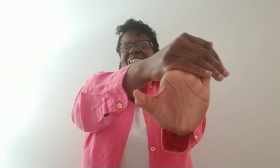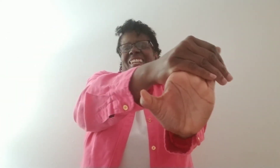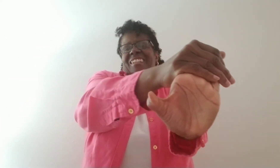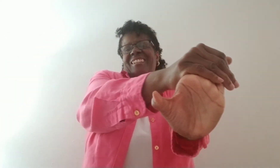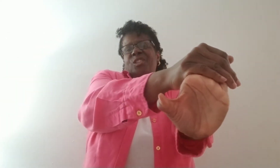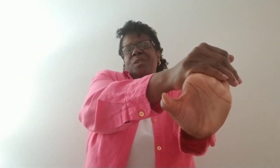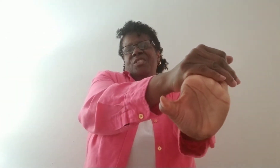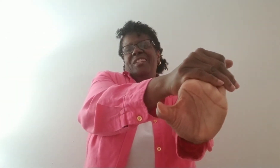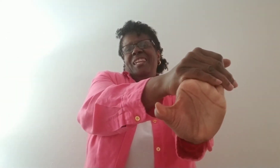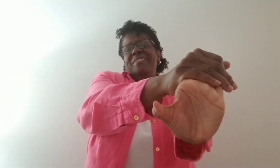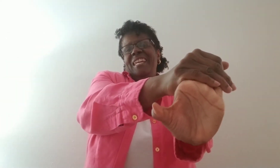Then you want to do your left hand.